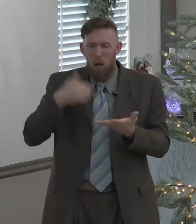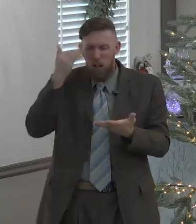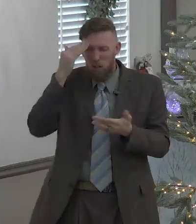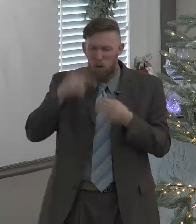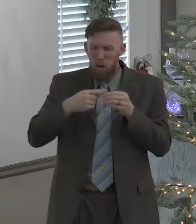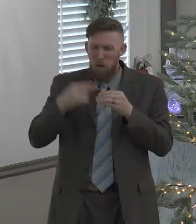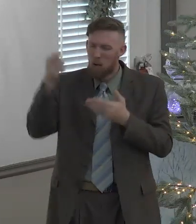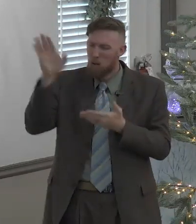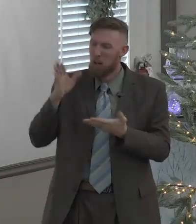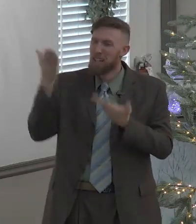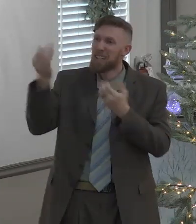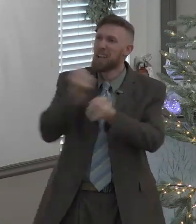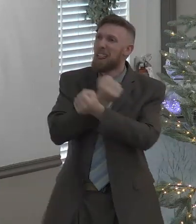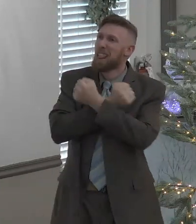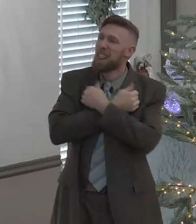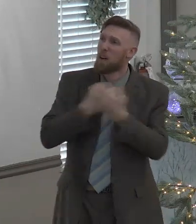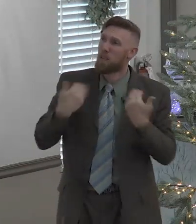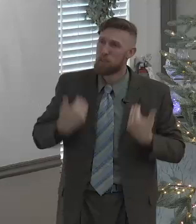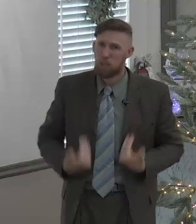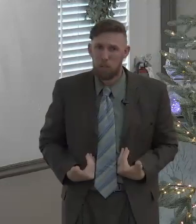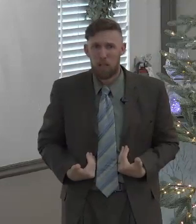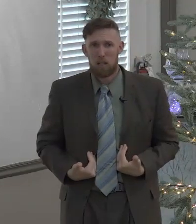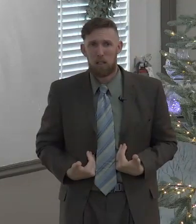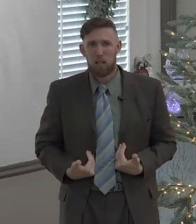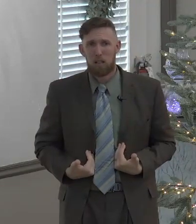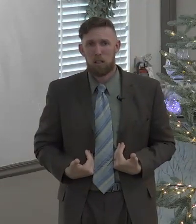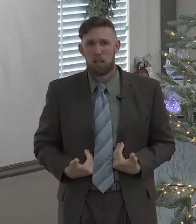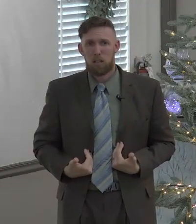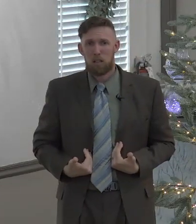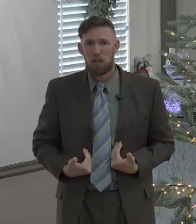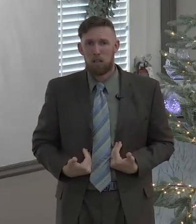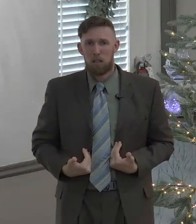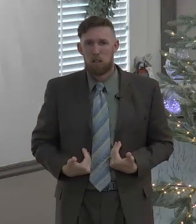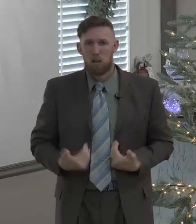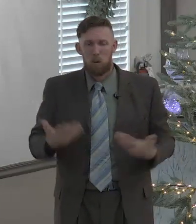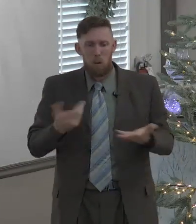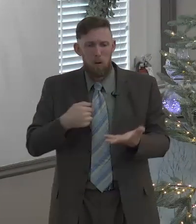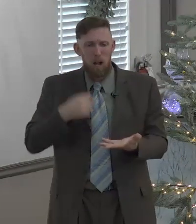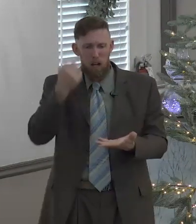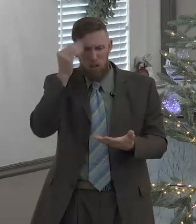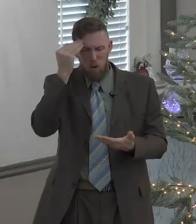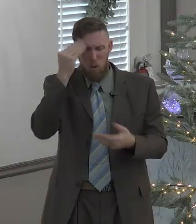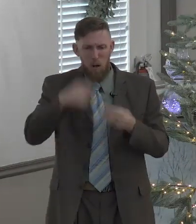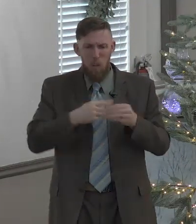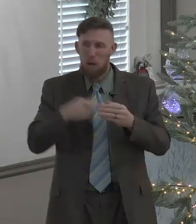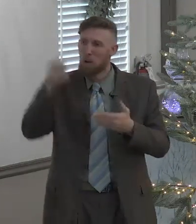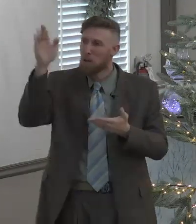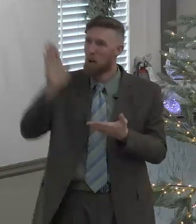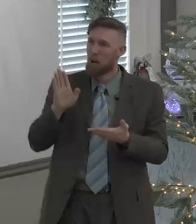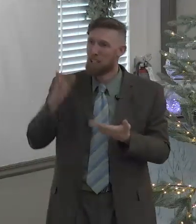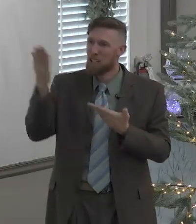God, listen, what do I know of God? He loves me. He loves me.